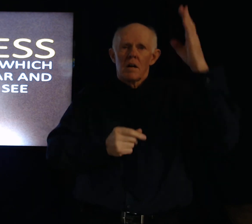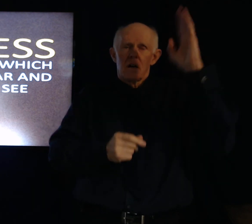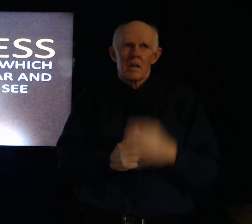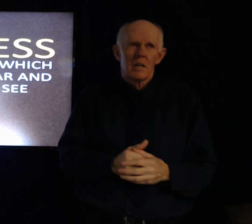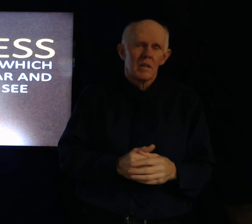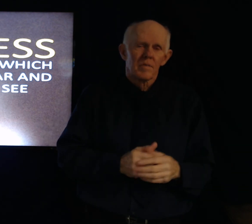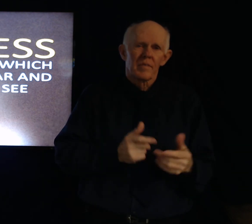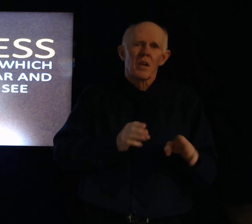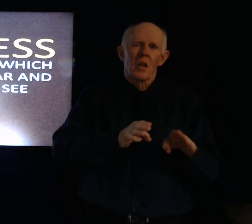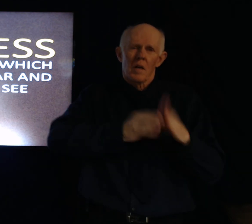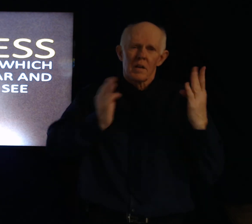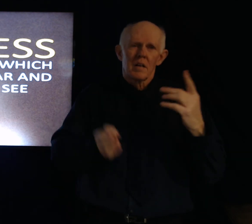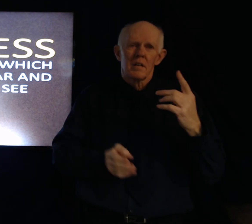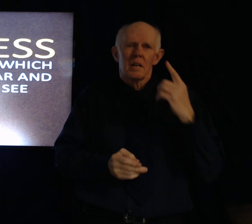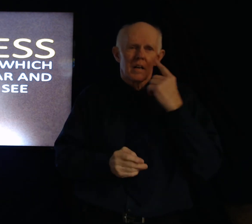we'll be separated from god